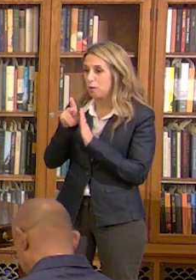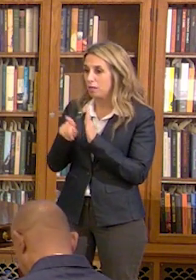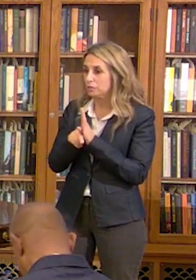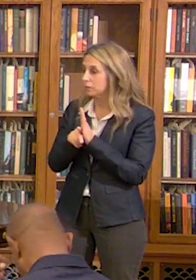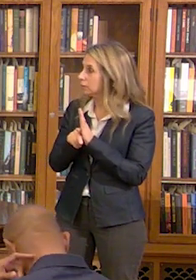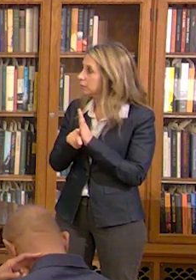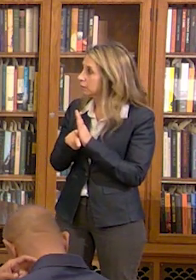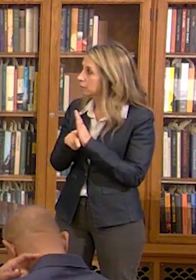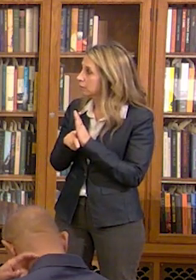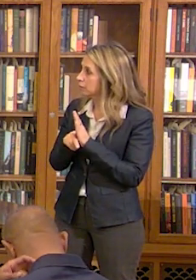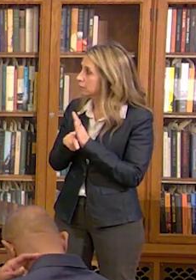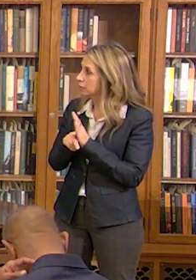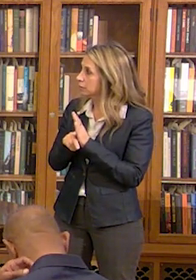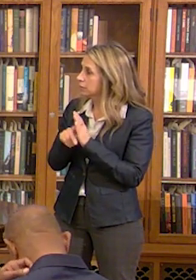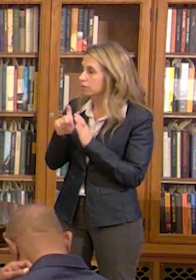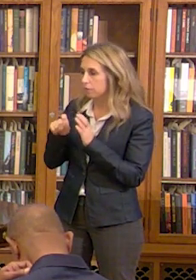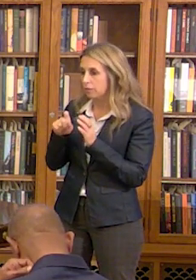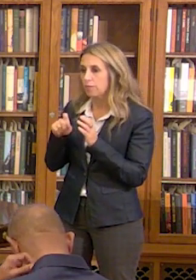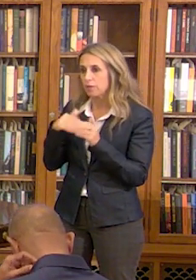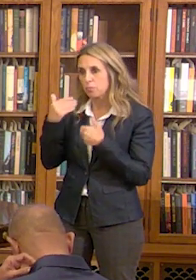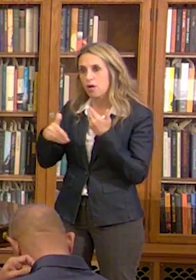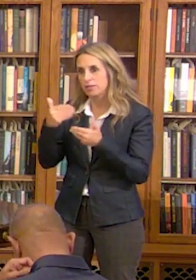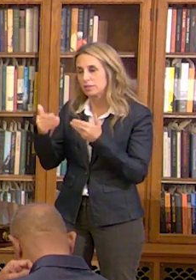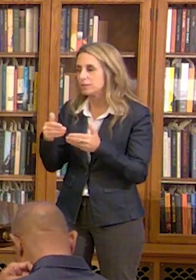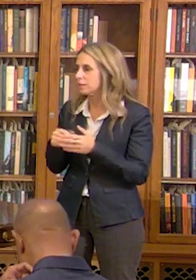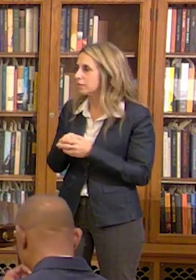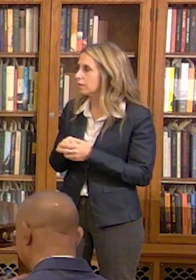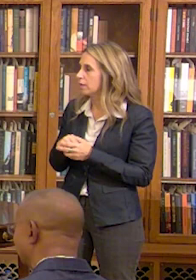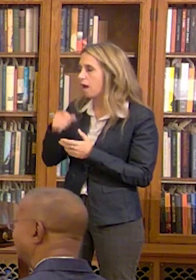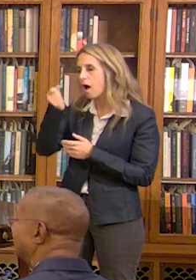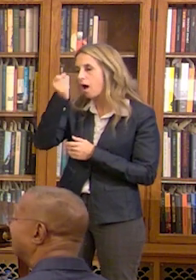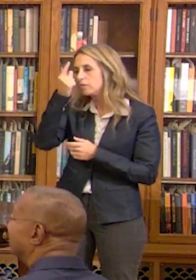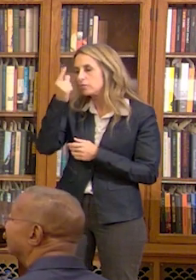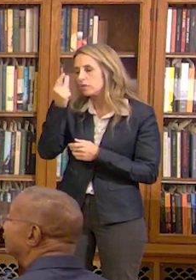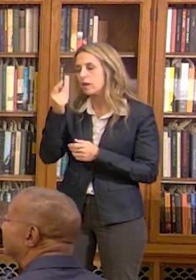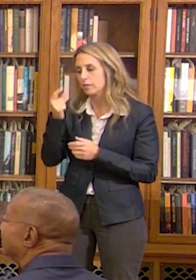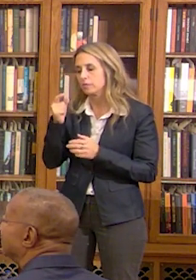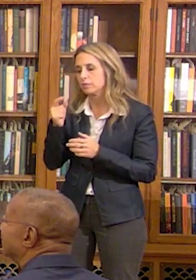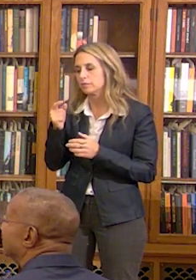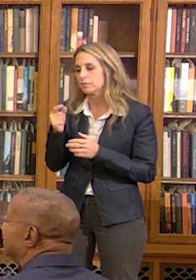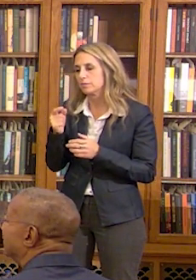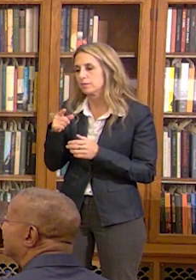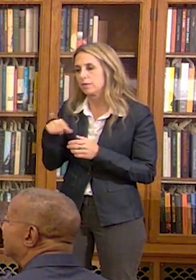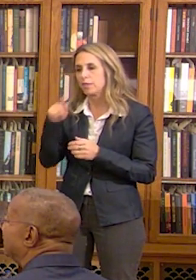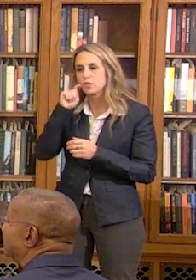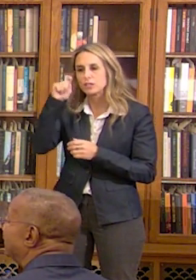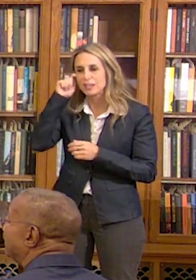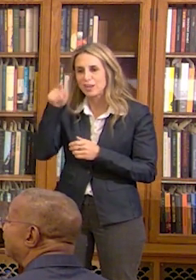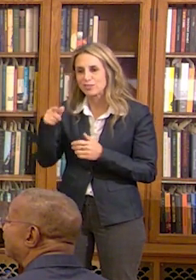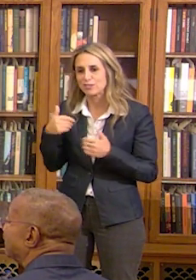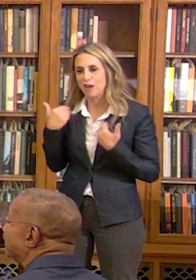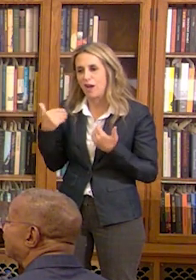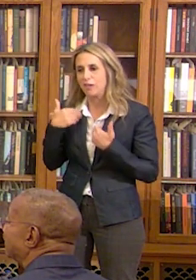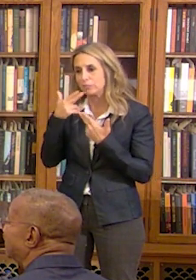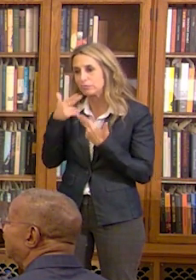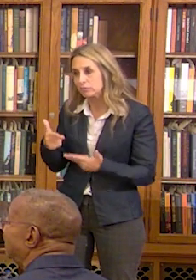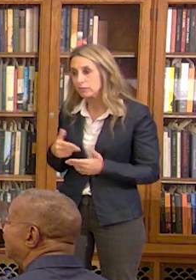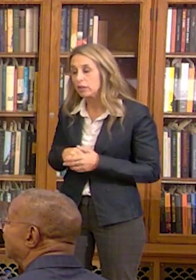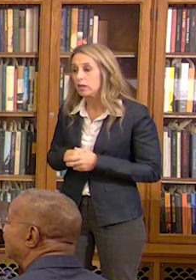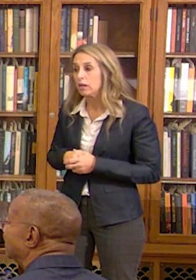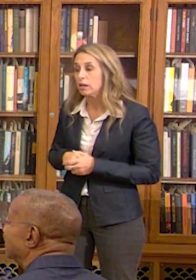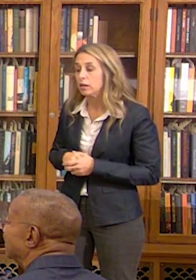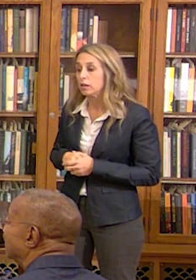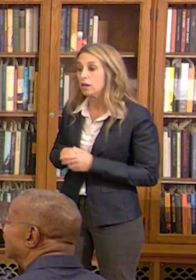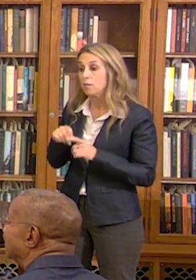that we have a process right and and I understand it because they're you know they're teenagers and and um